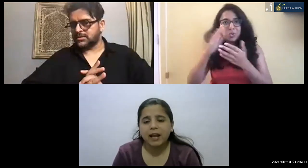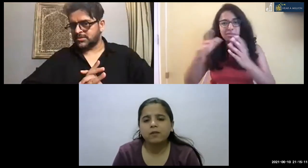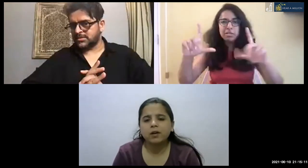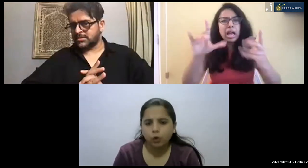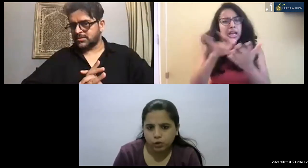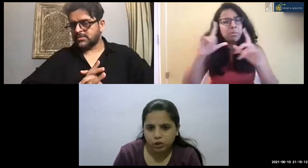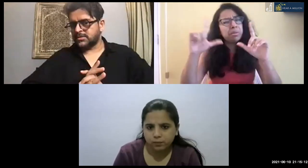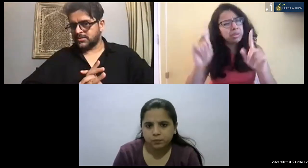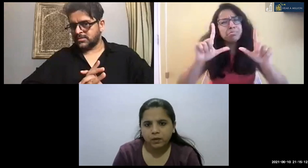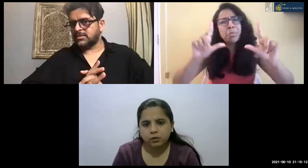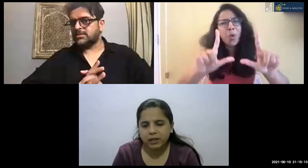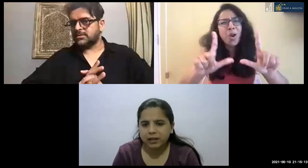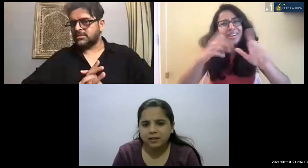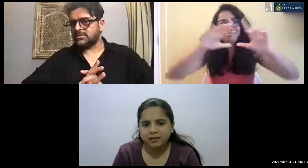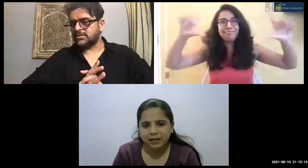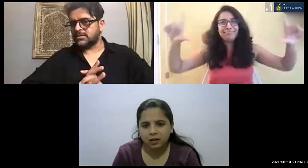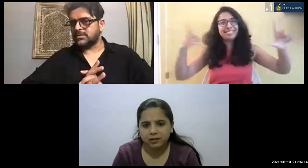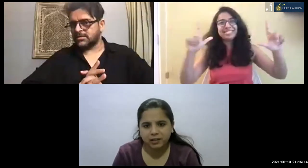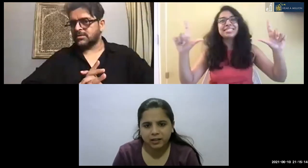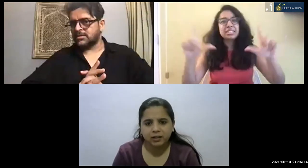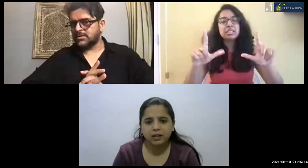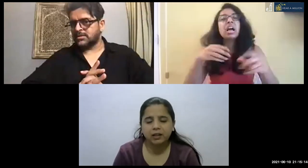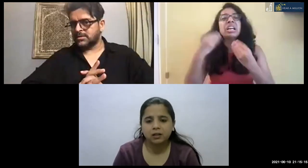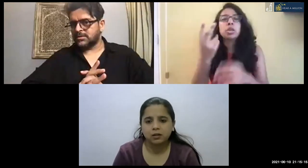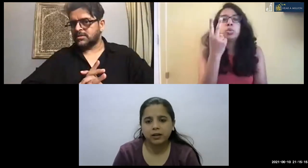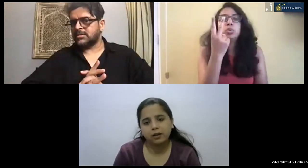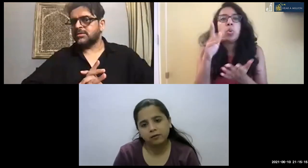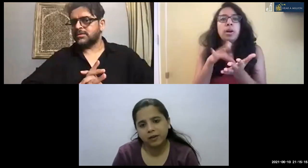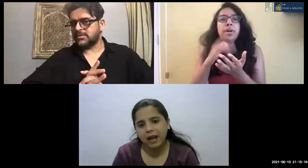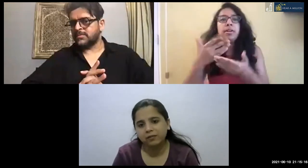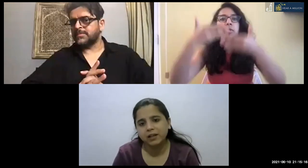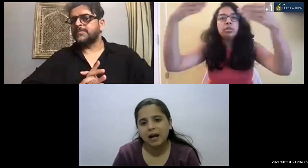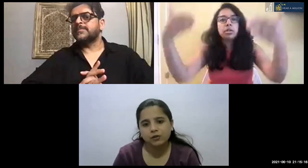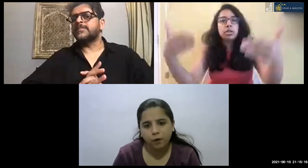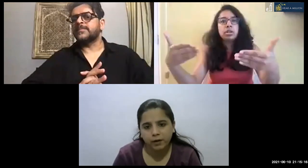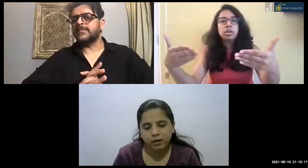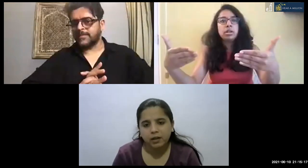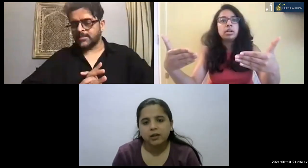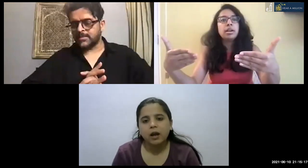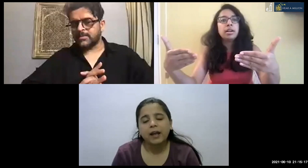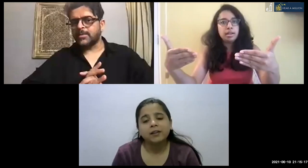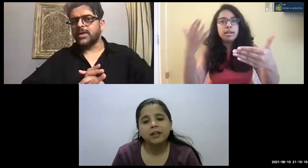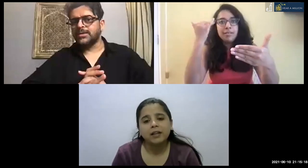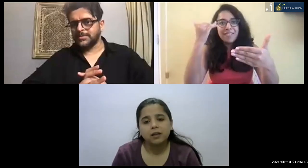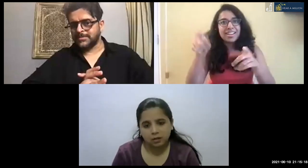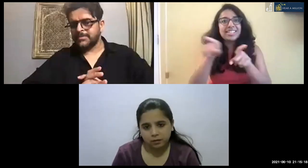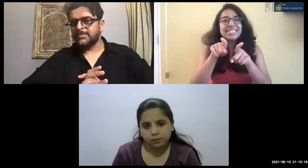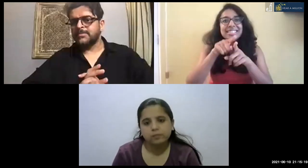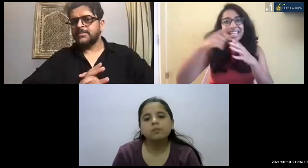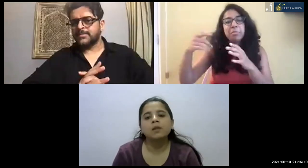but they have a low vision, so they can easily see the. We have the large font and